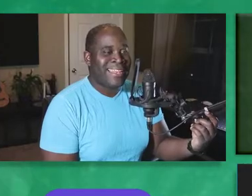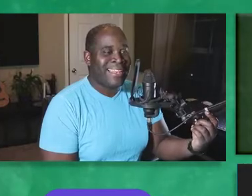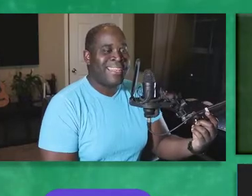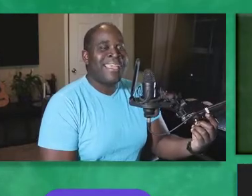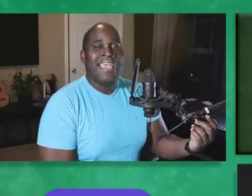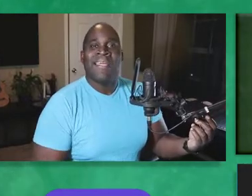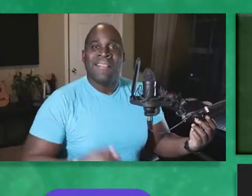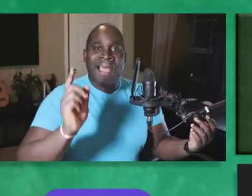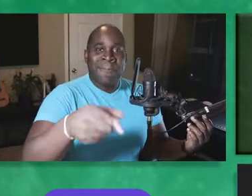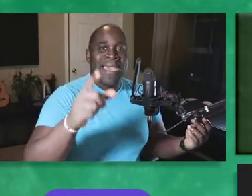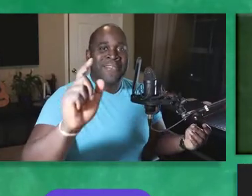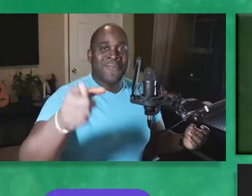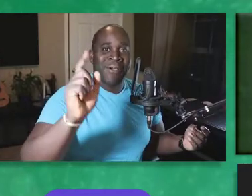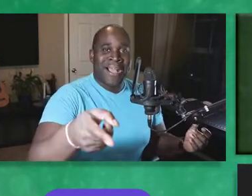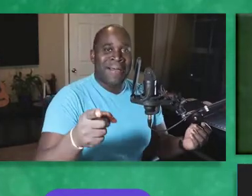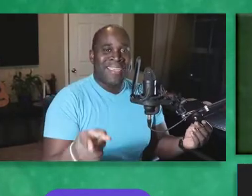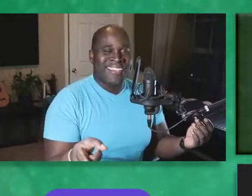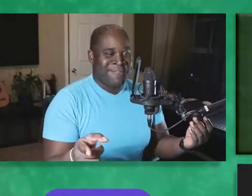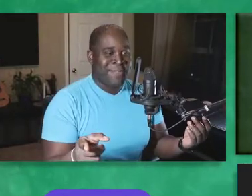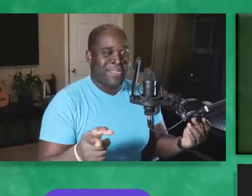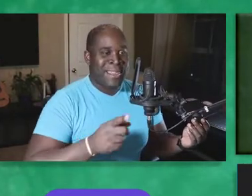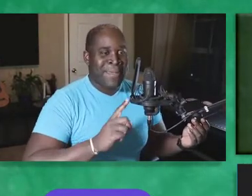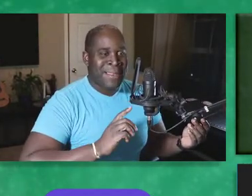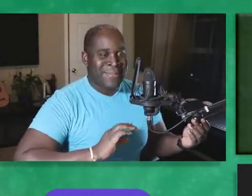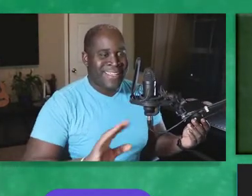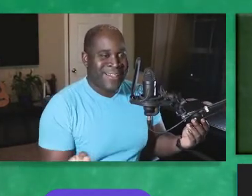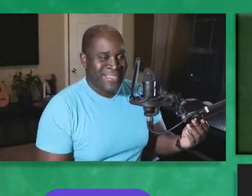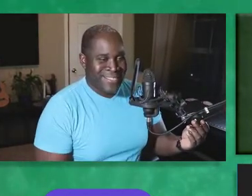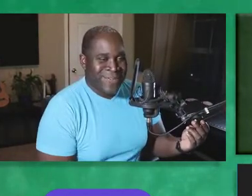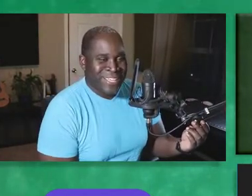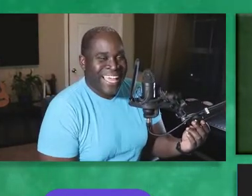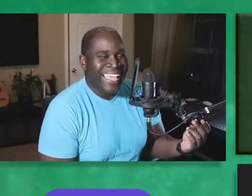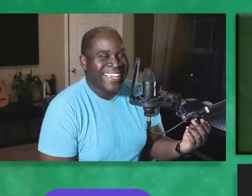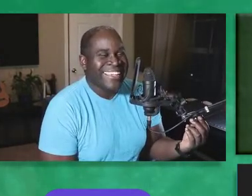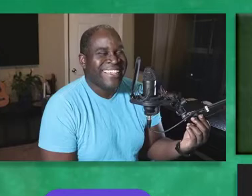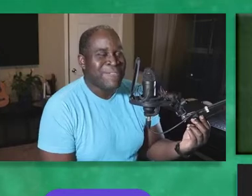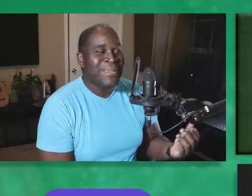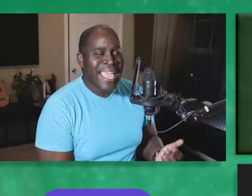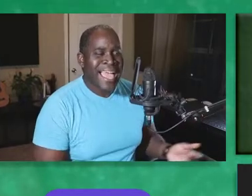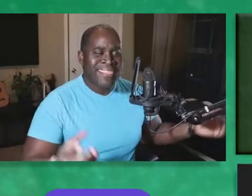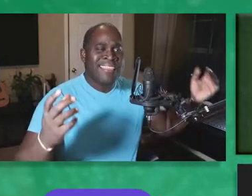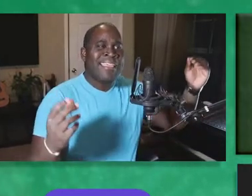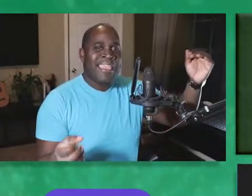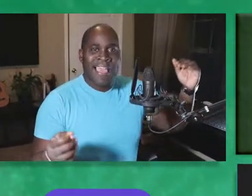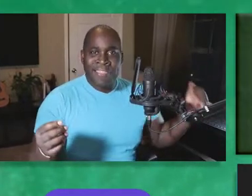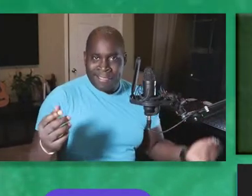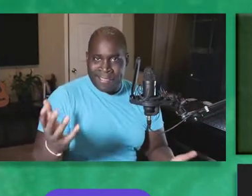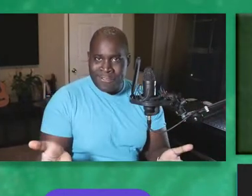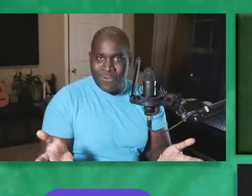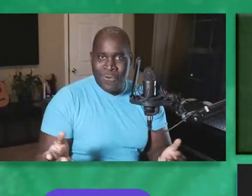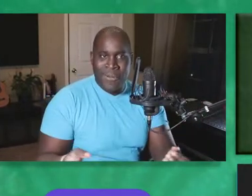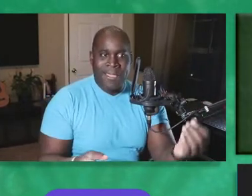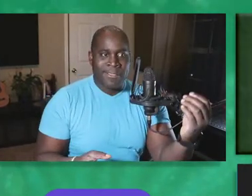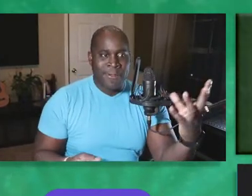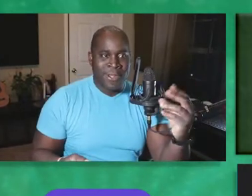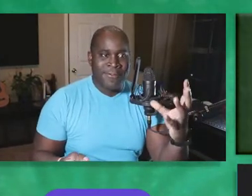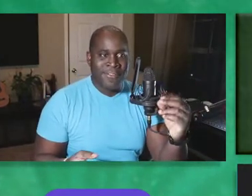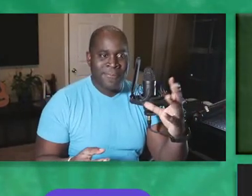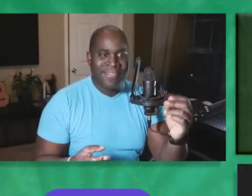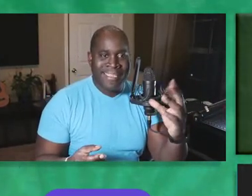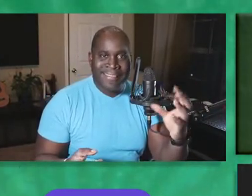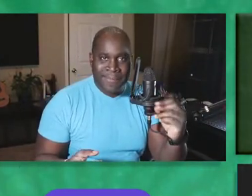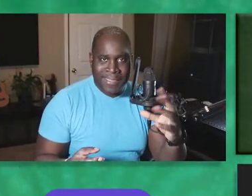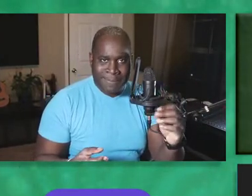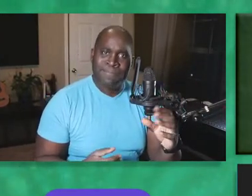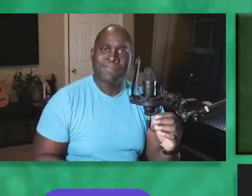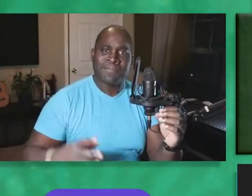had to edit in. Not bad for a comment that I made up entirely on the fly. But yeah, I think it's true, right? Like, whenever